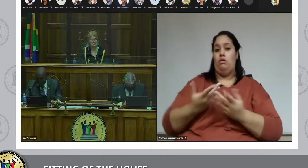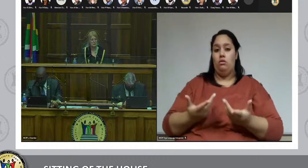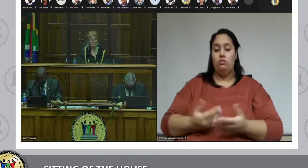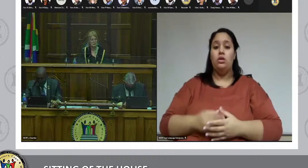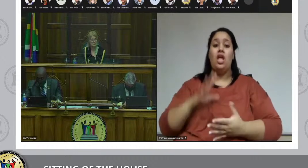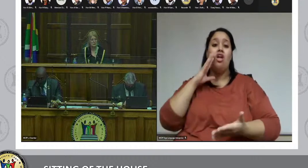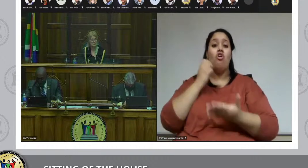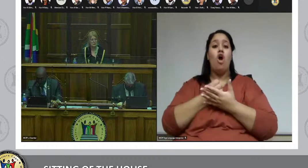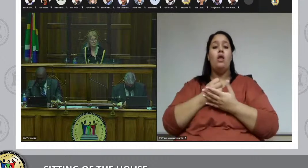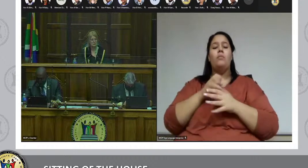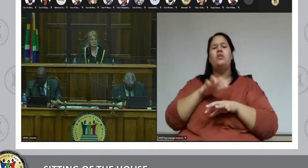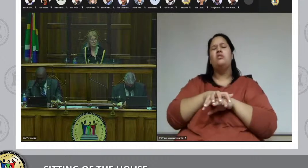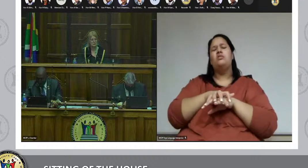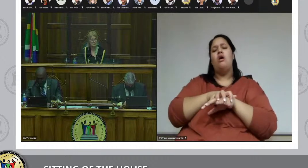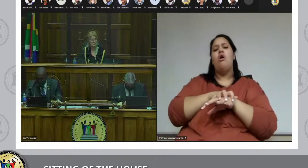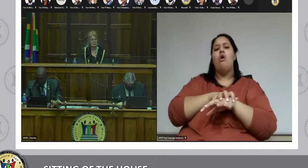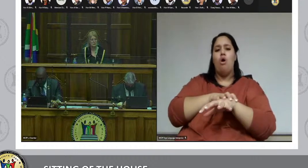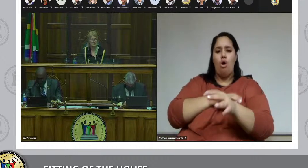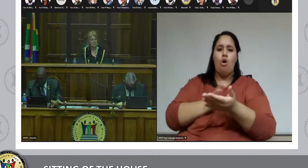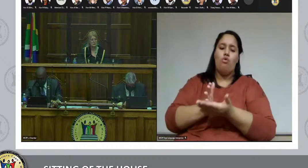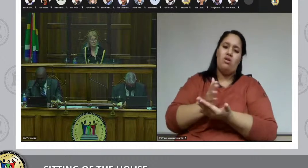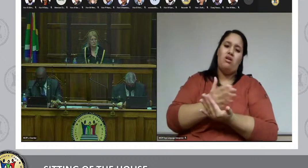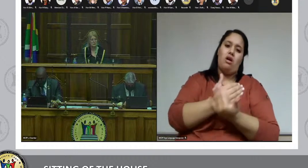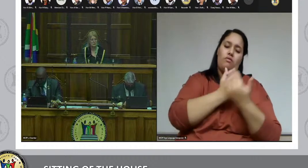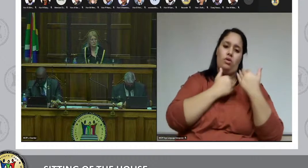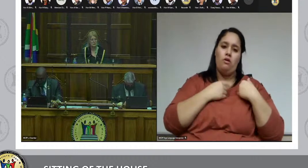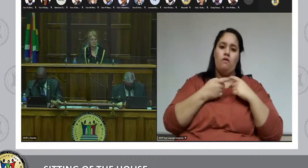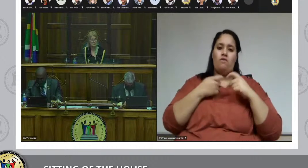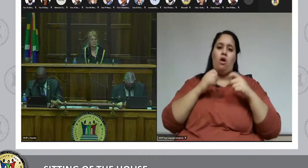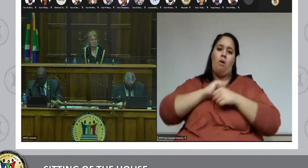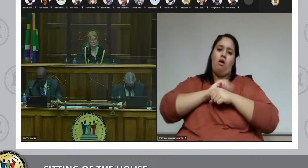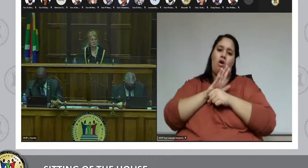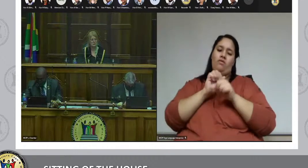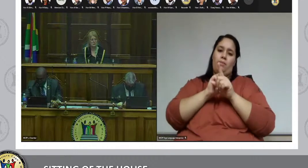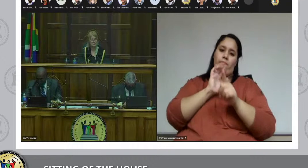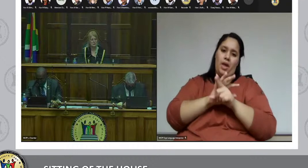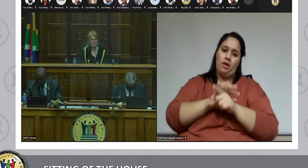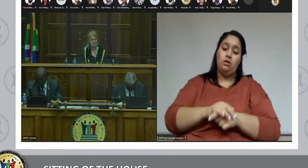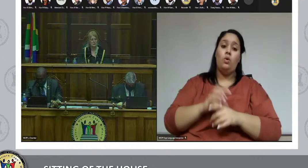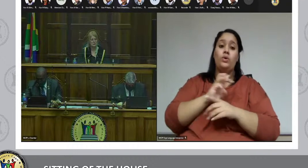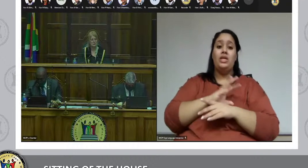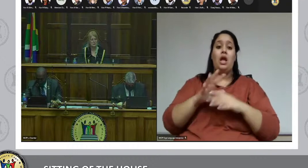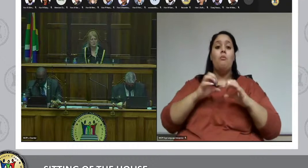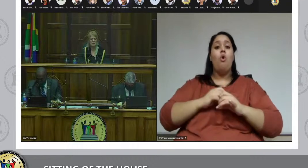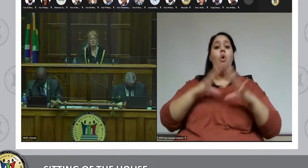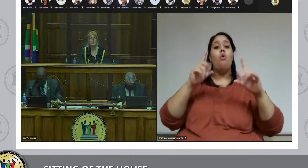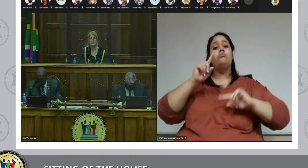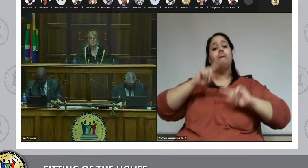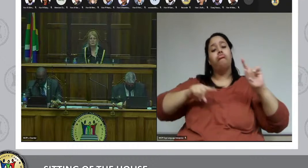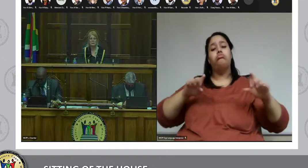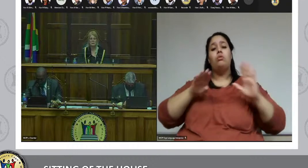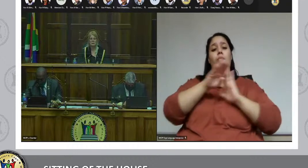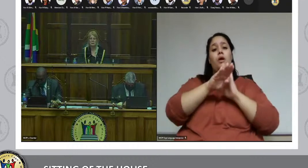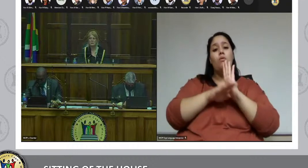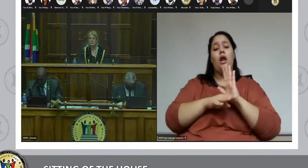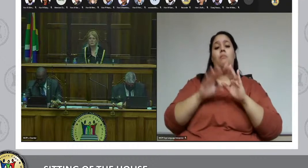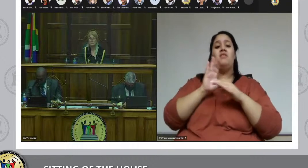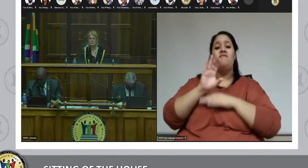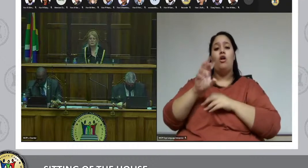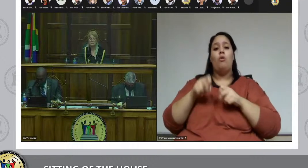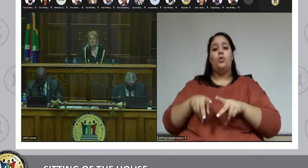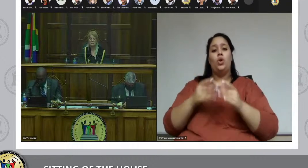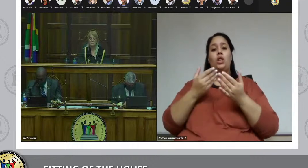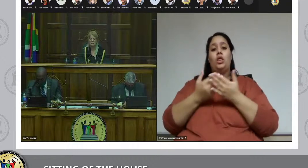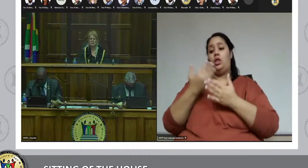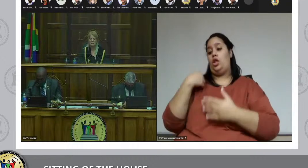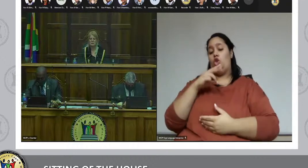are slowly recovering from its effects. The Western Cape government launched several programs and funding opportunities since April 2020, which has worked to